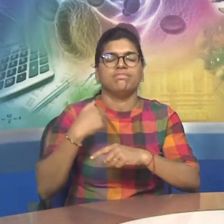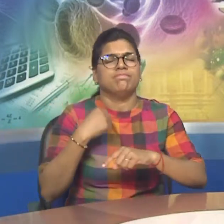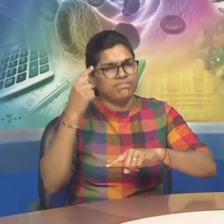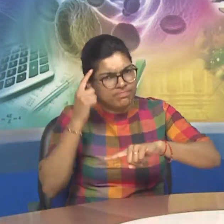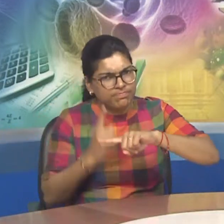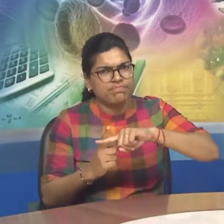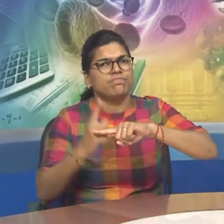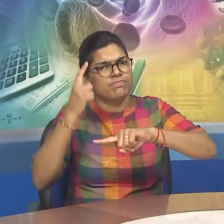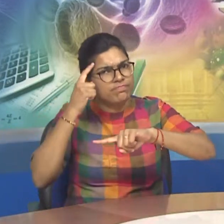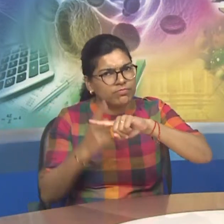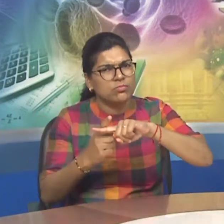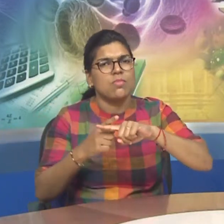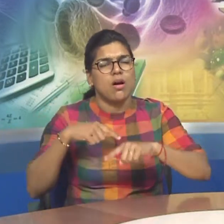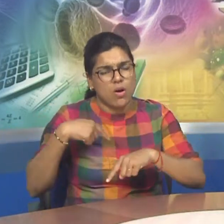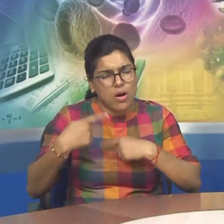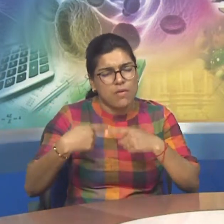point number 1, that